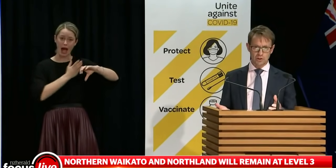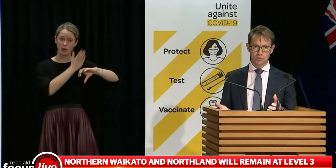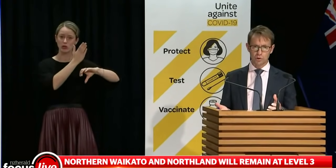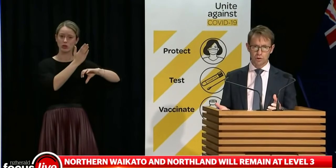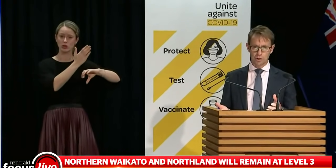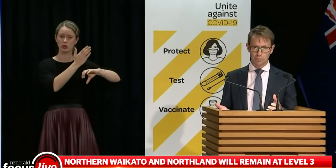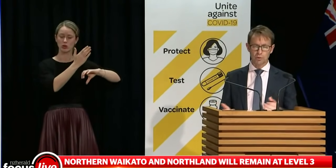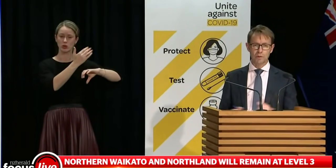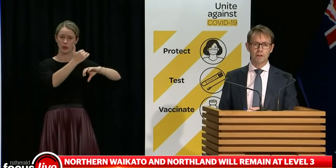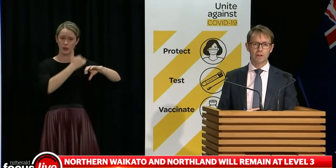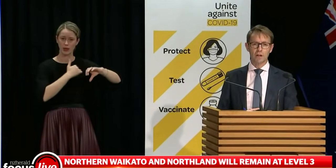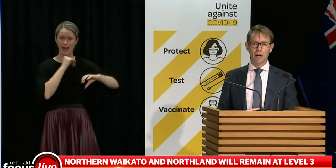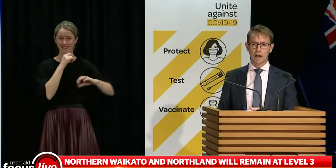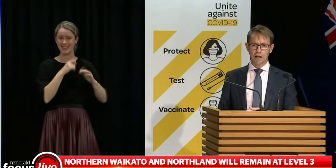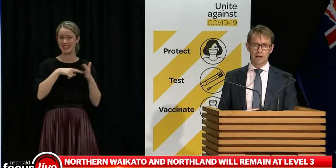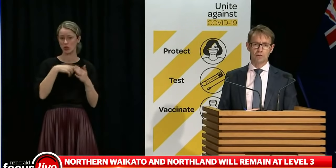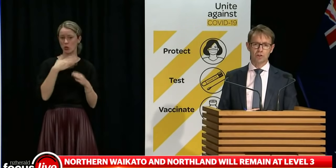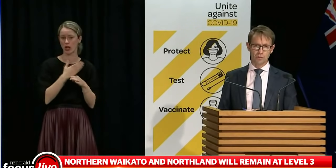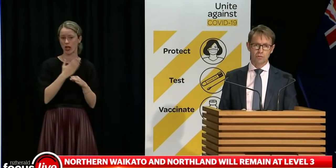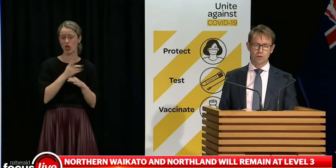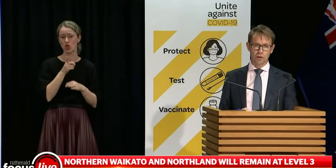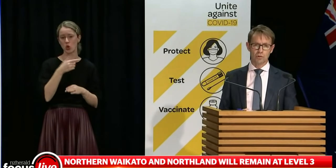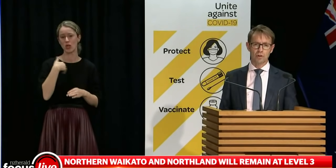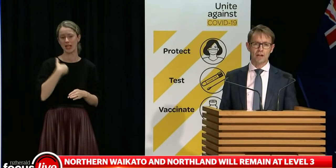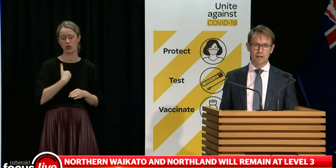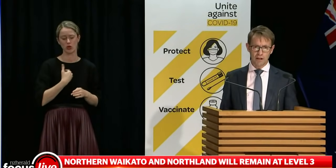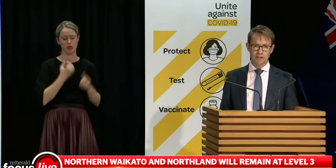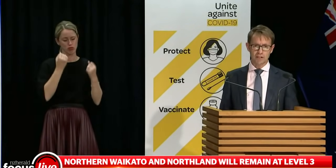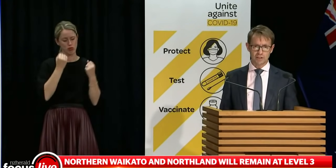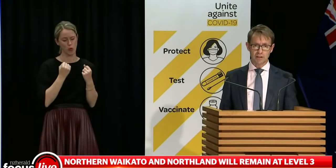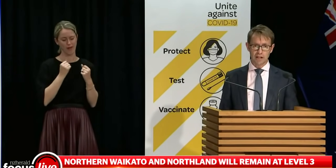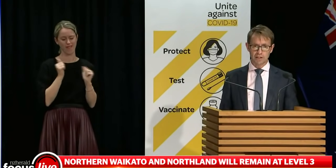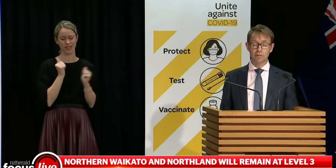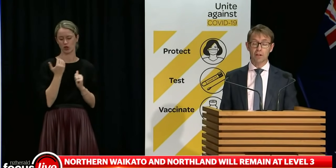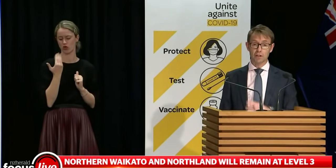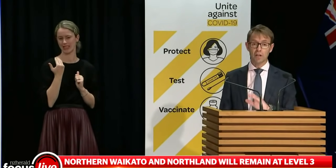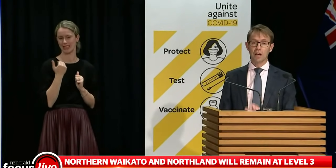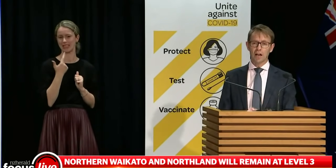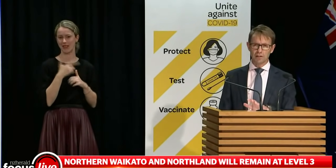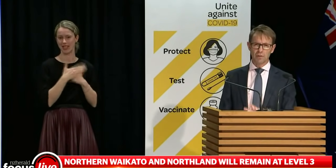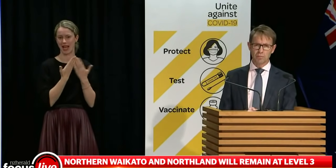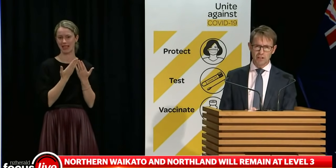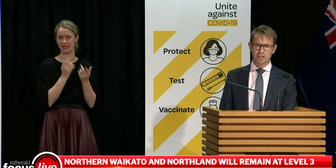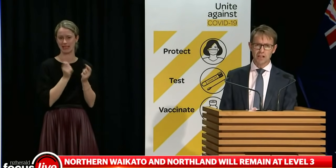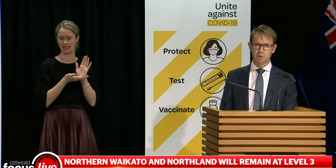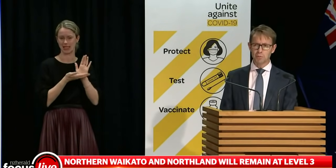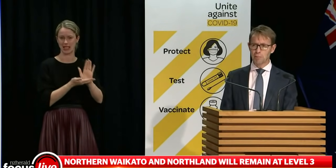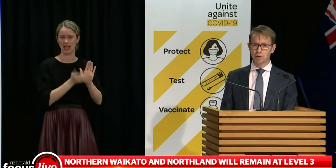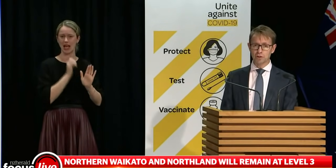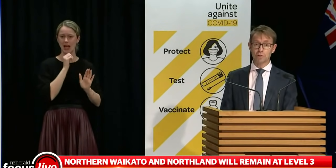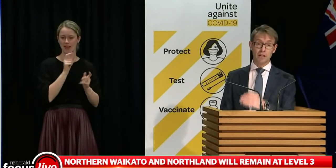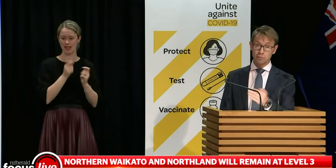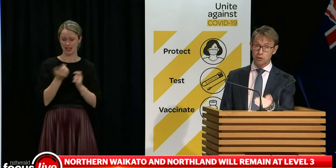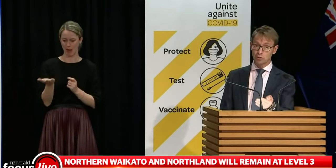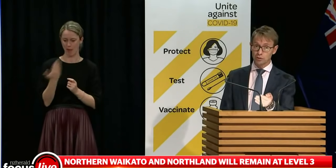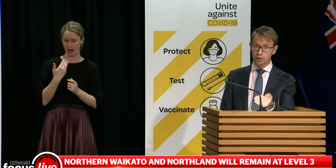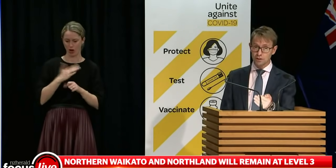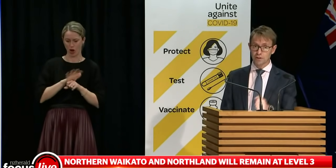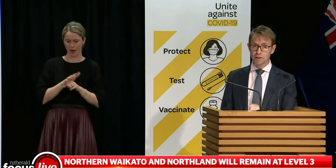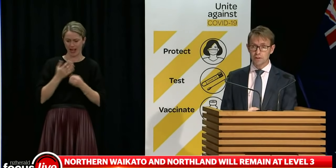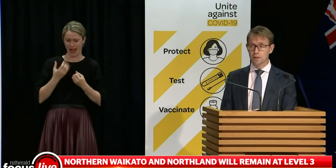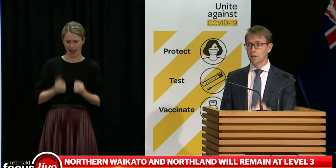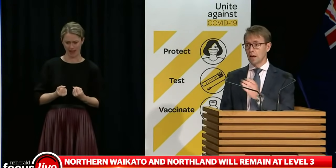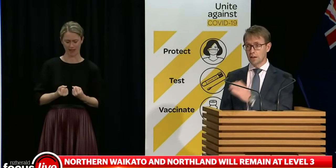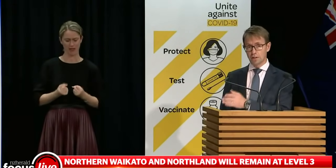on an essential work permit show that they have had a test in the last 7 days. And if a test comes back positive, as we saw in